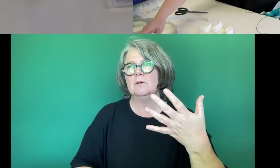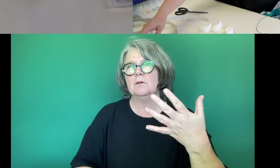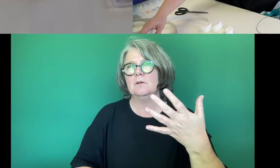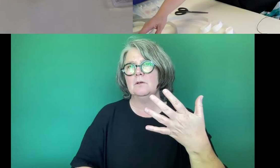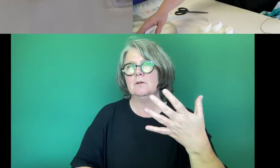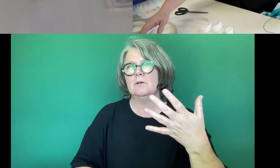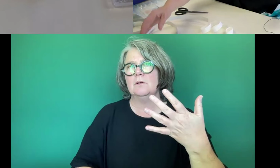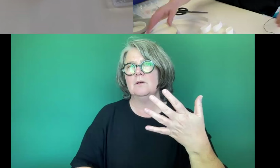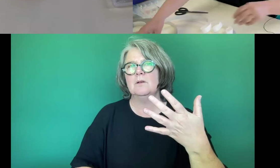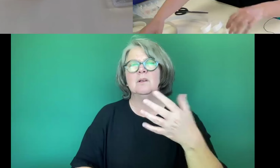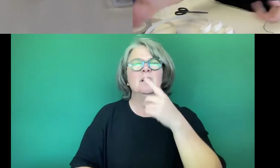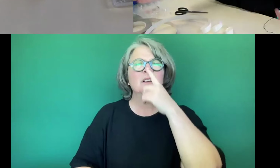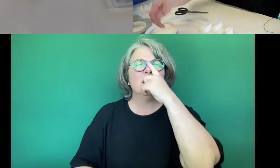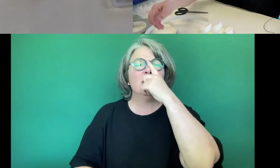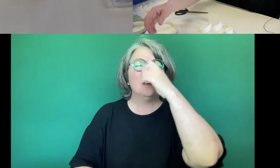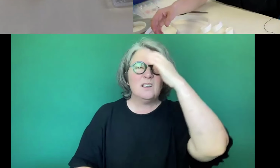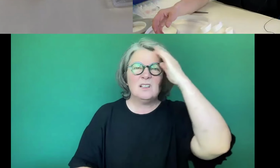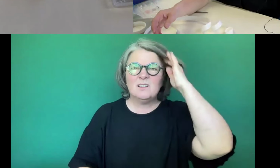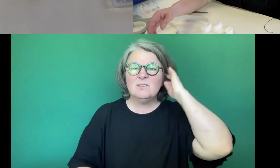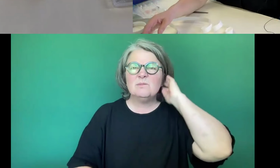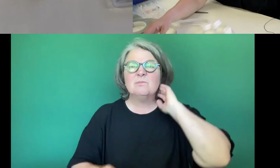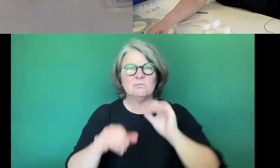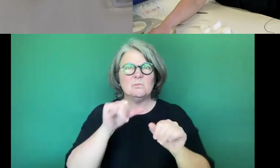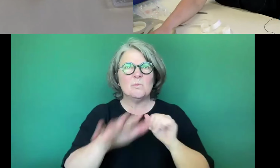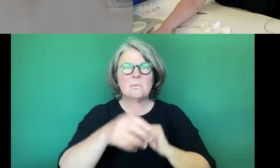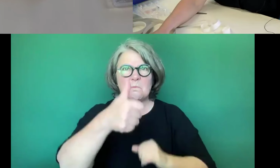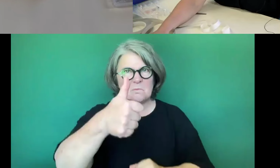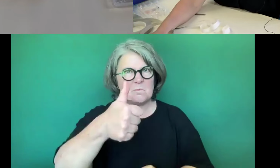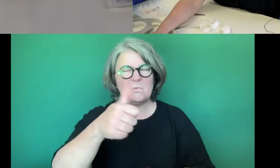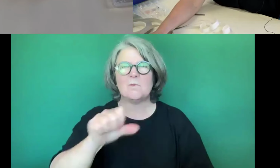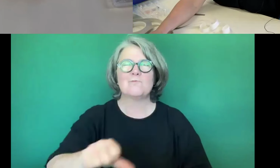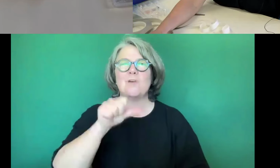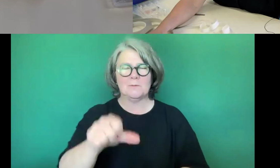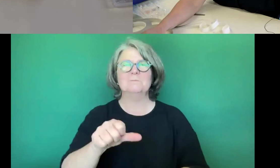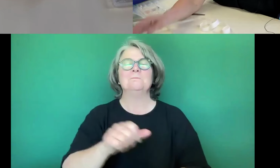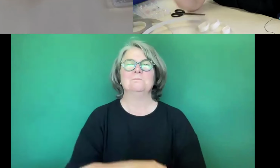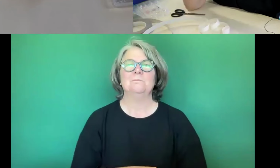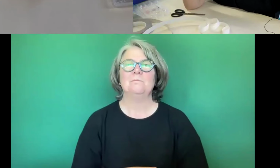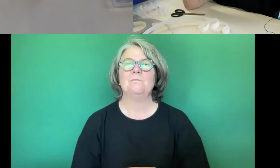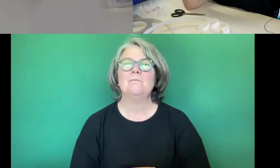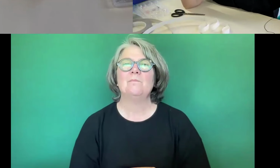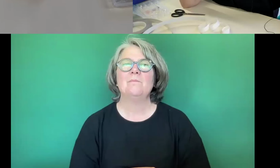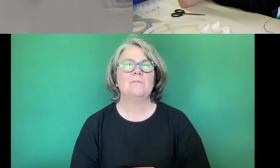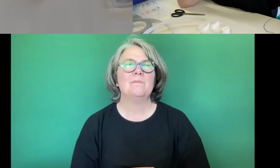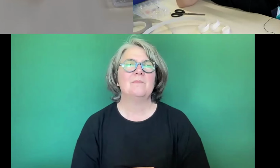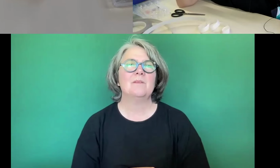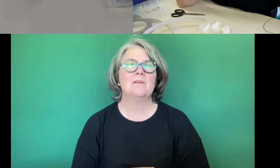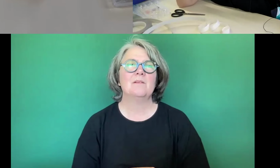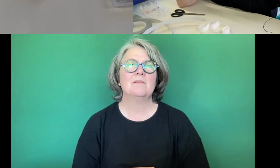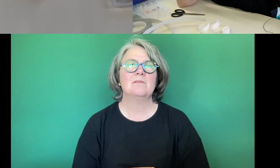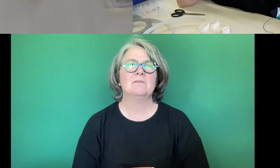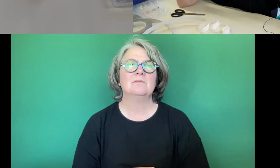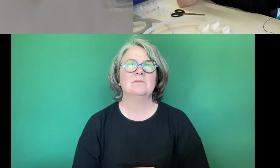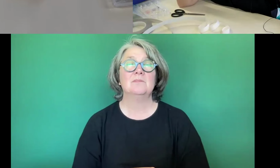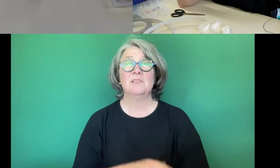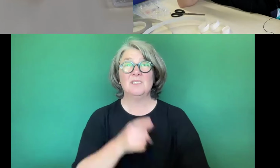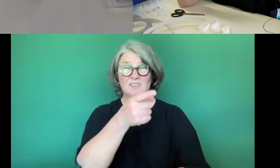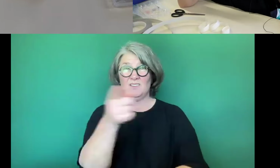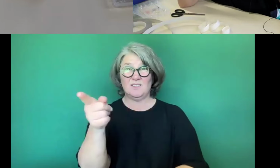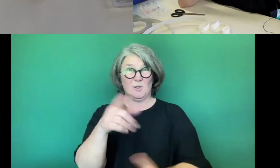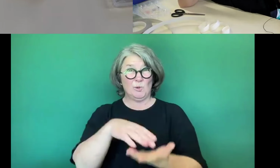Putting them up to camera as well. Awesome. Okay, so is there anyone who wants me to wait a little bit